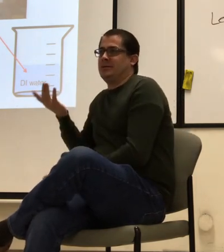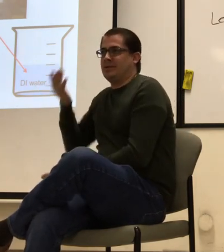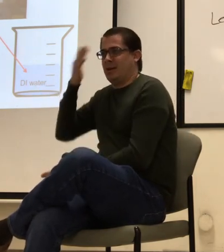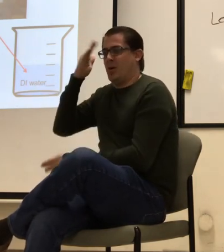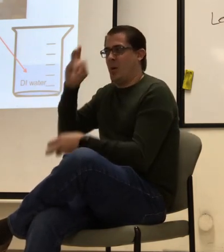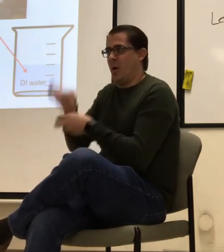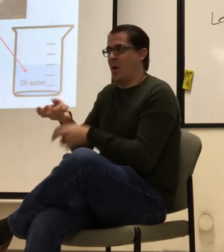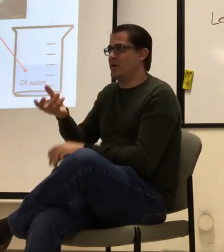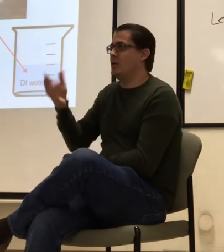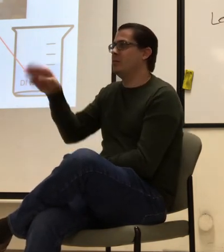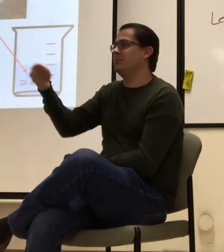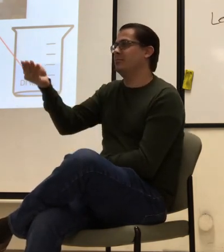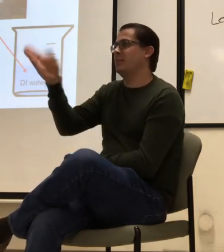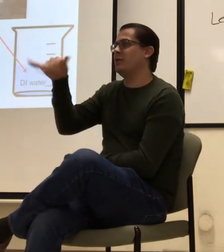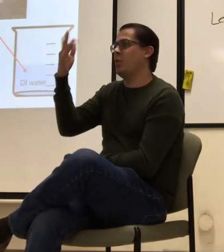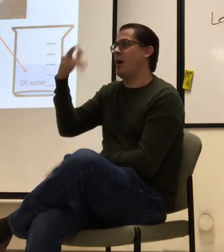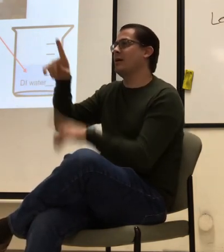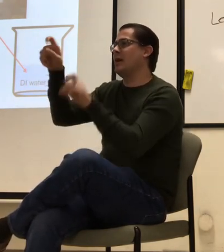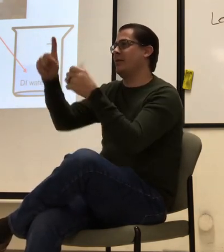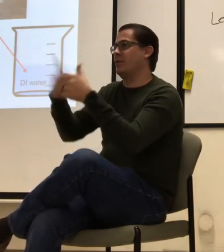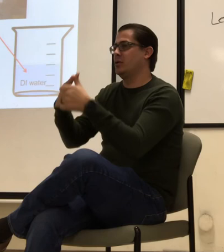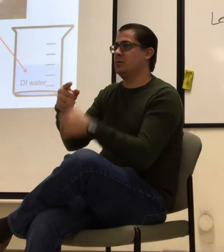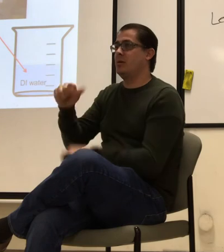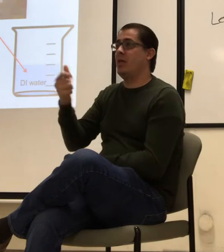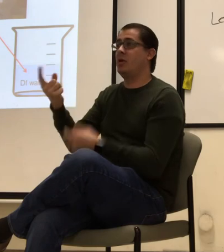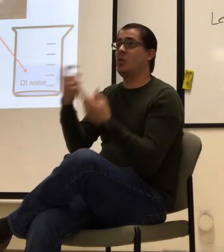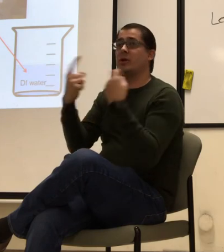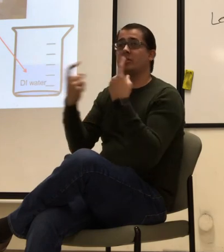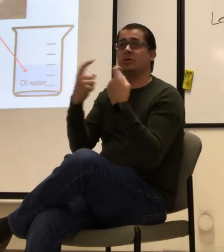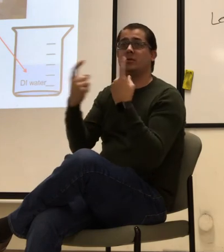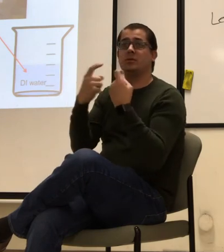give the test first. Any other questions?